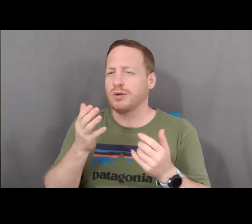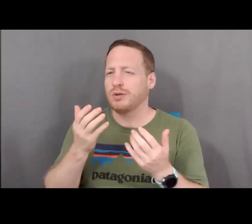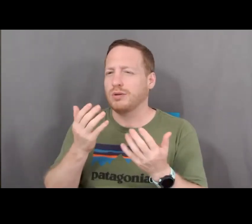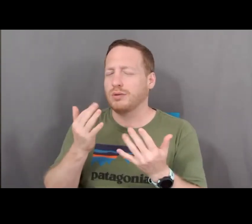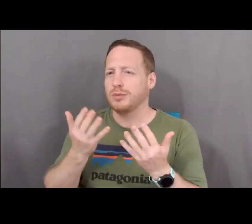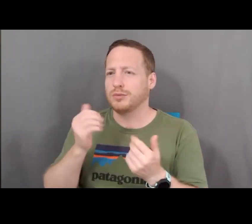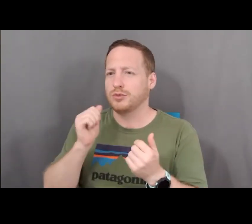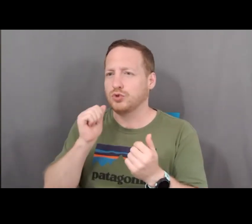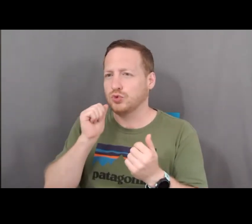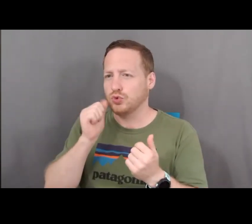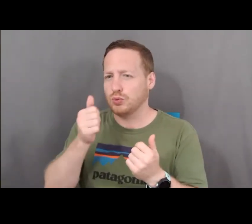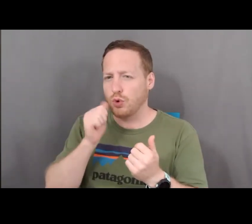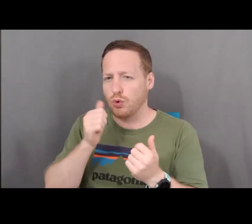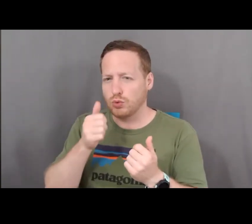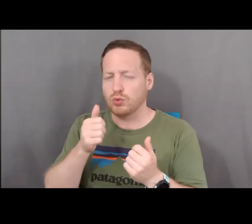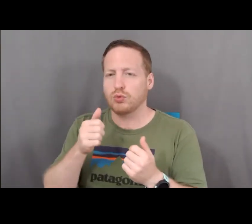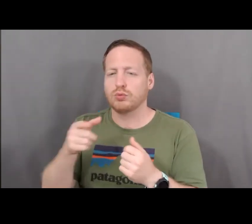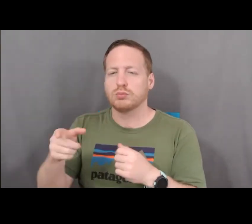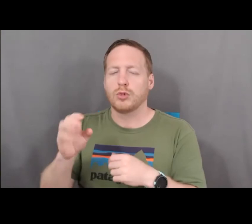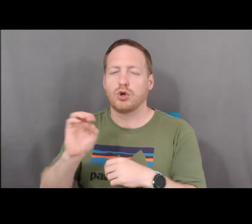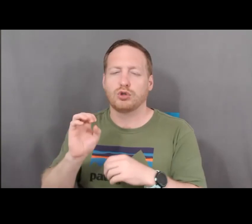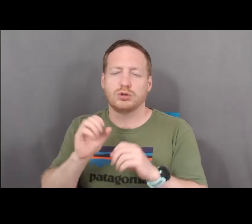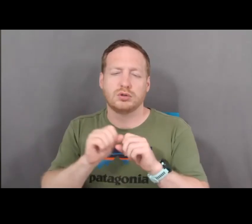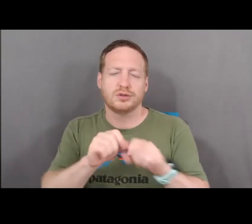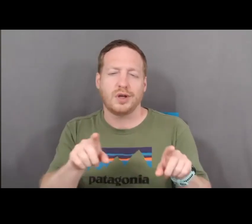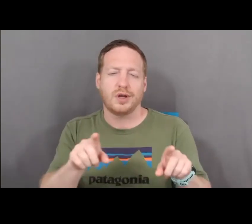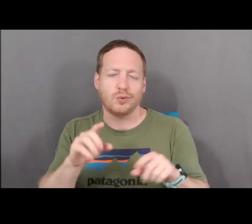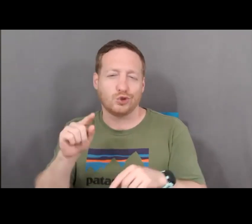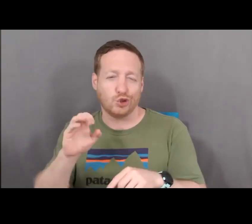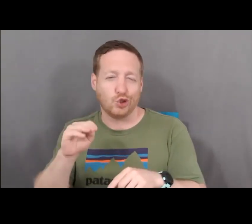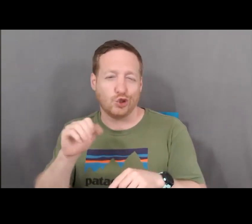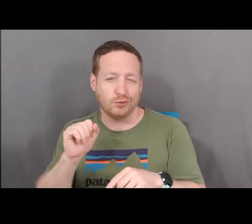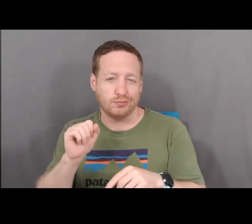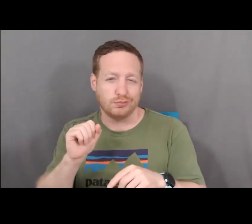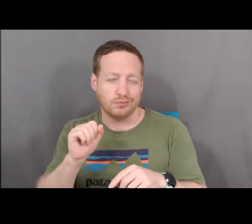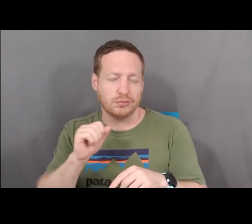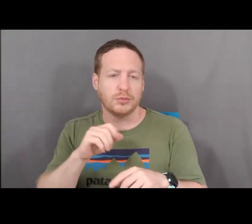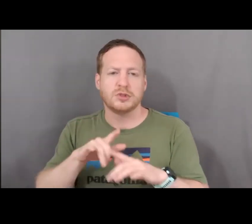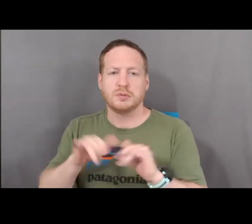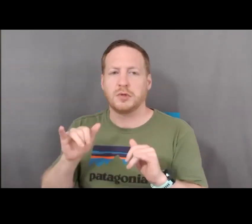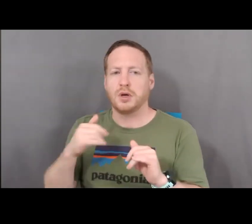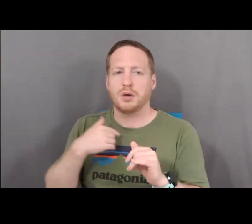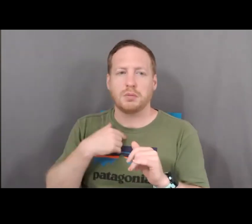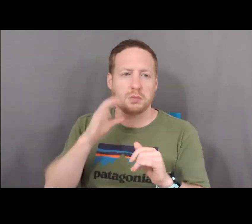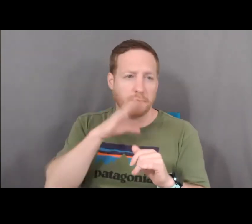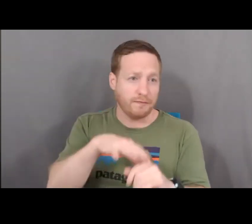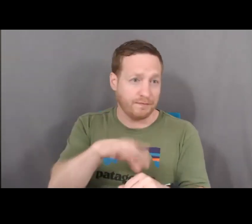in the past. I feel like, I mean, tomorrow Ernest is going to be sending out information about the terms